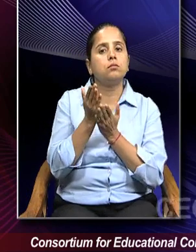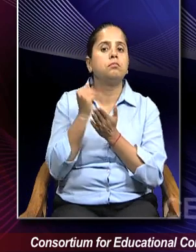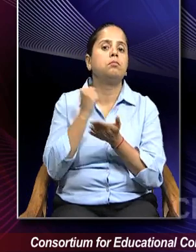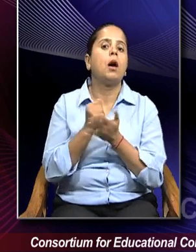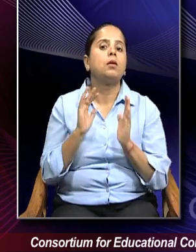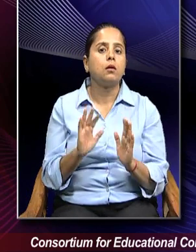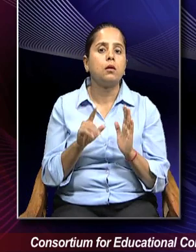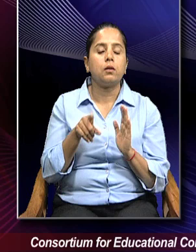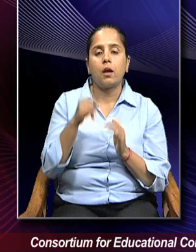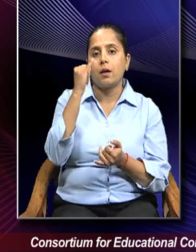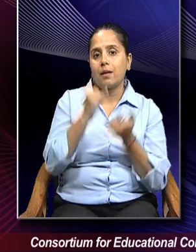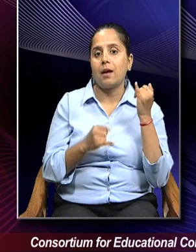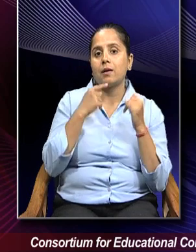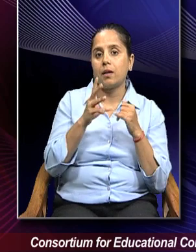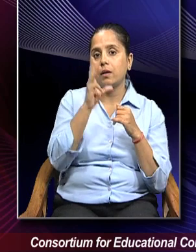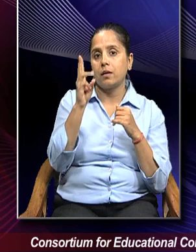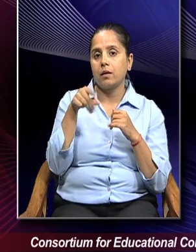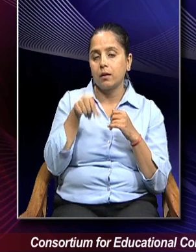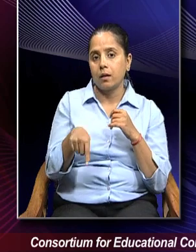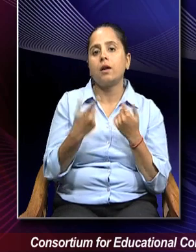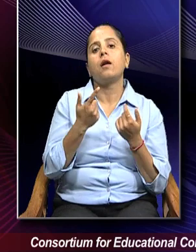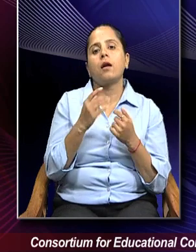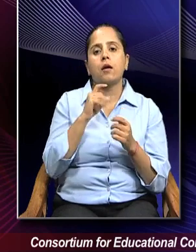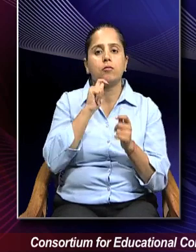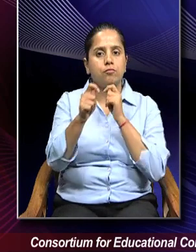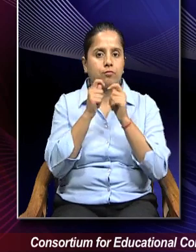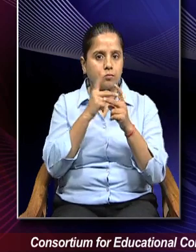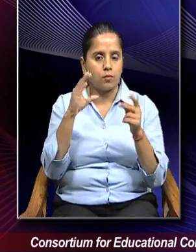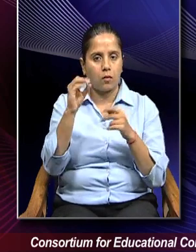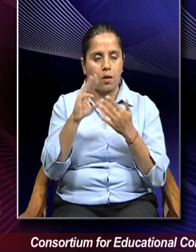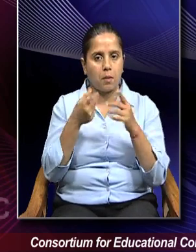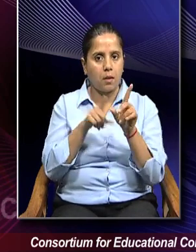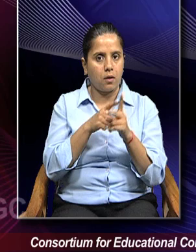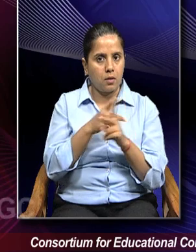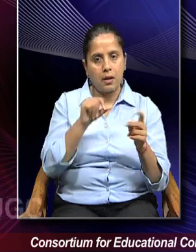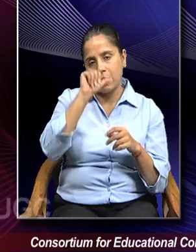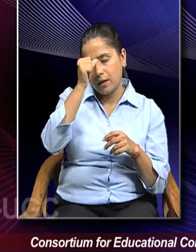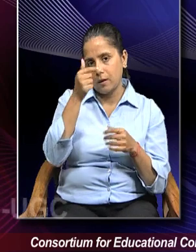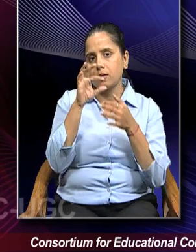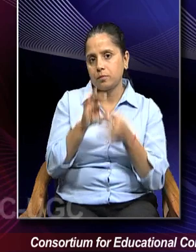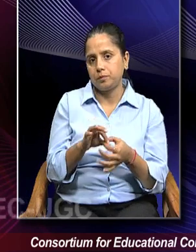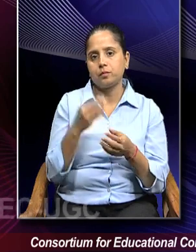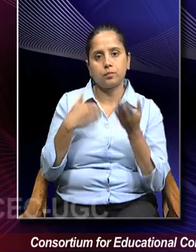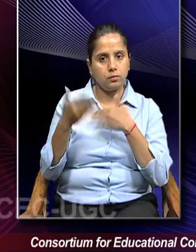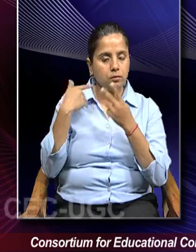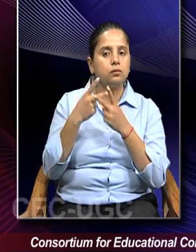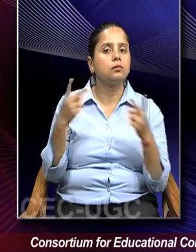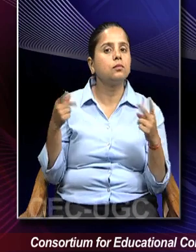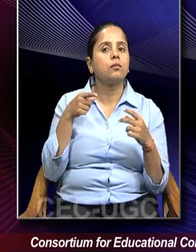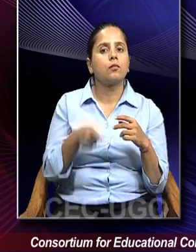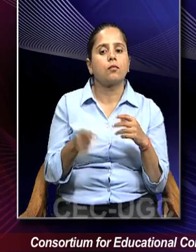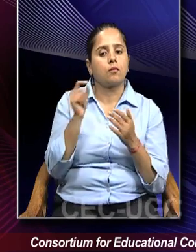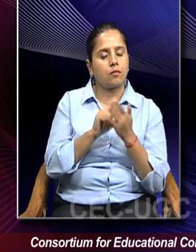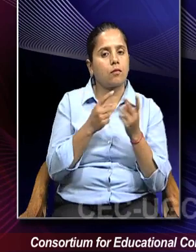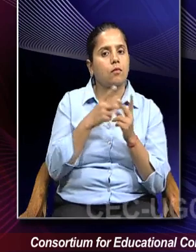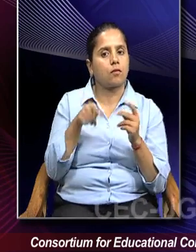And the last one and third approach is commentary. Commentary is basically an Indian tradition, and it is written